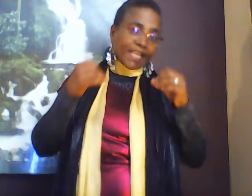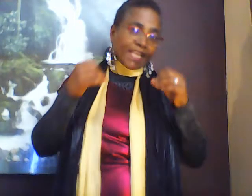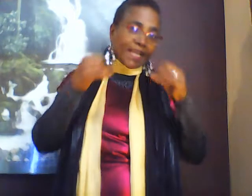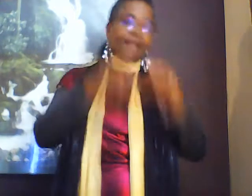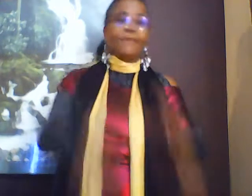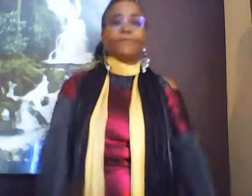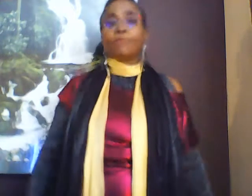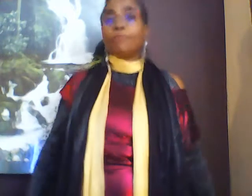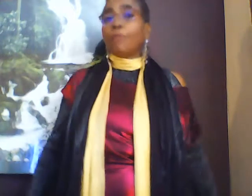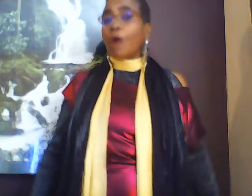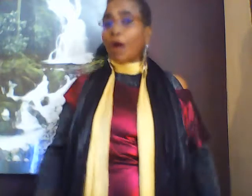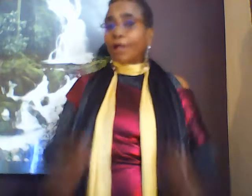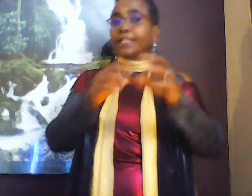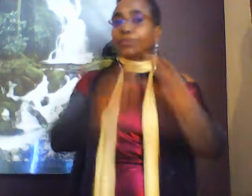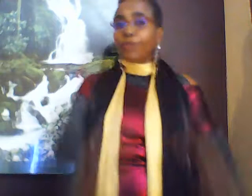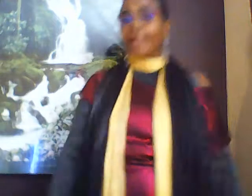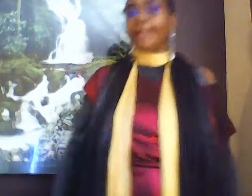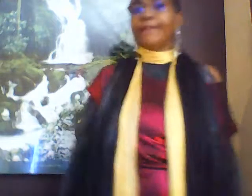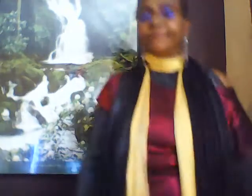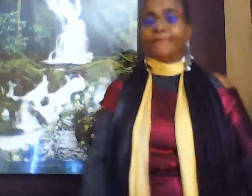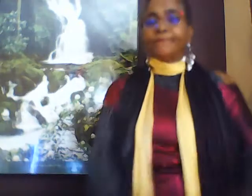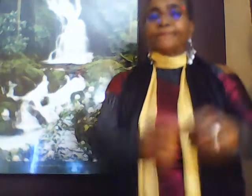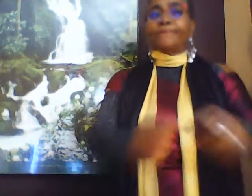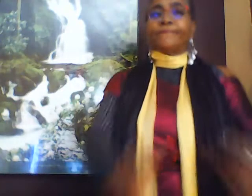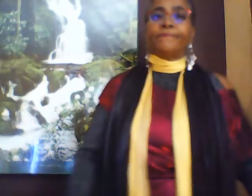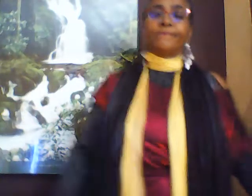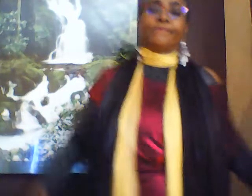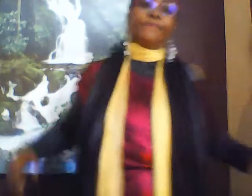seal. Body to heal.